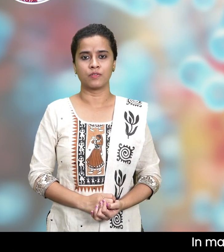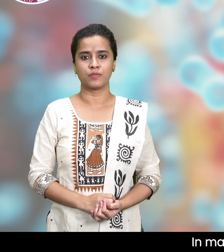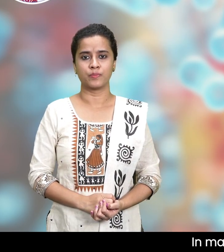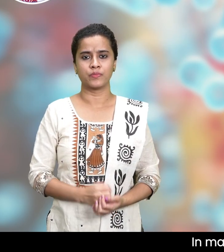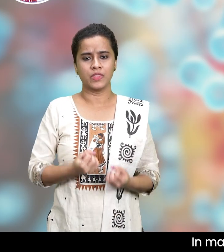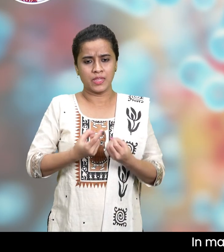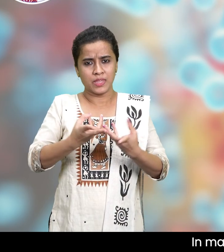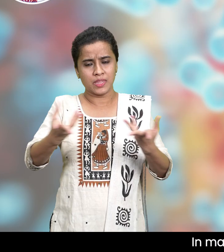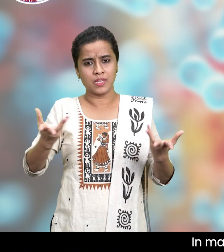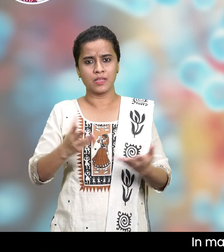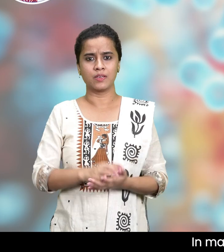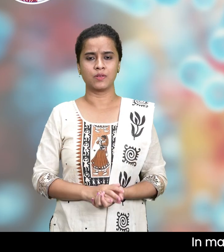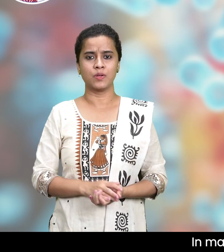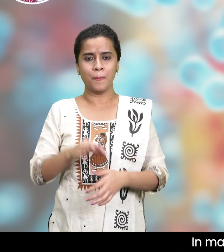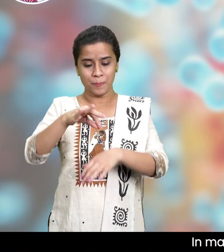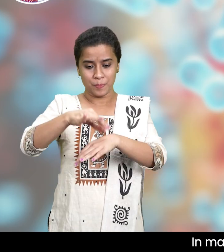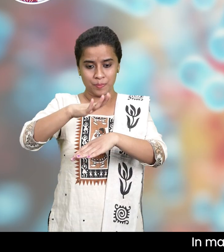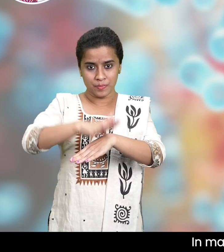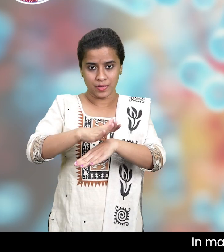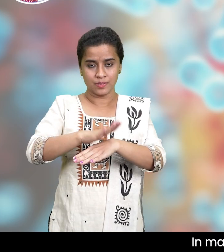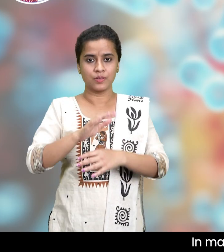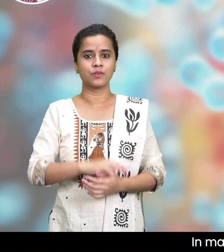In many species of mosquitoes,